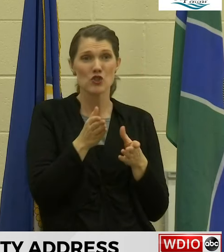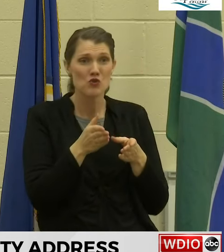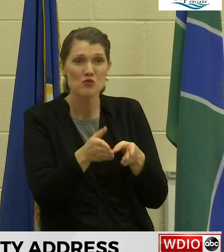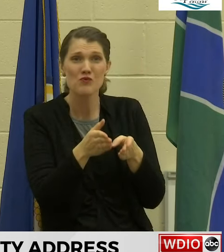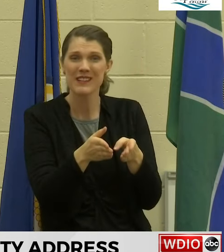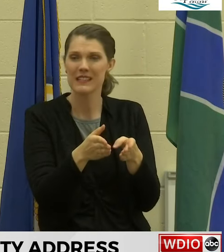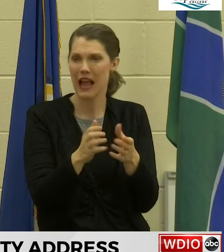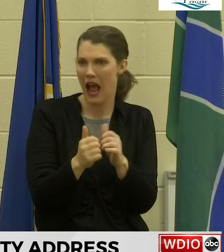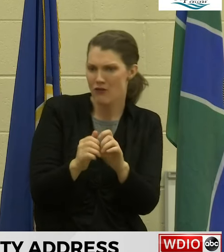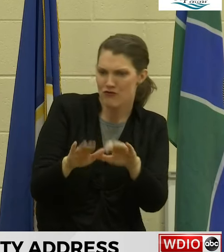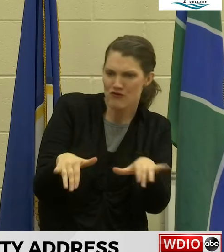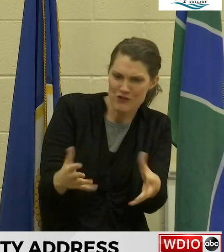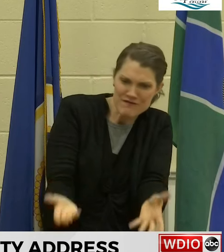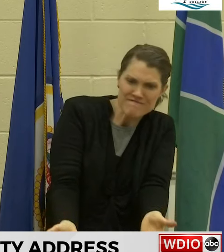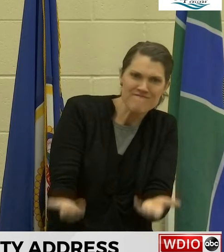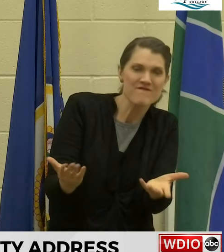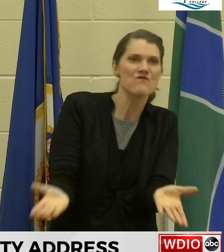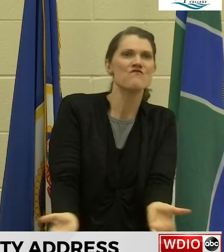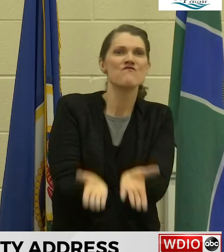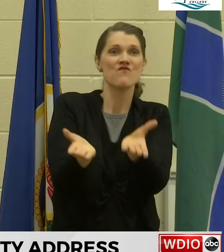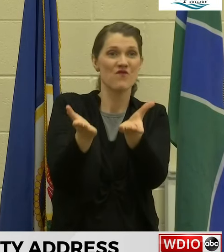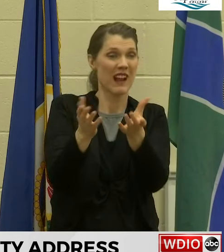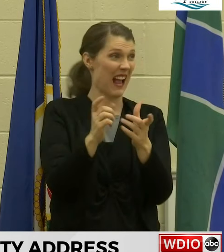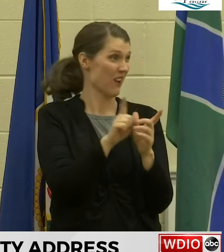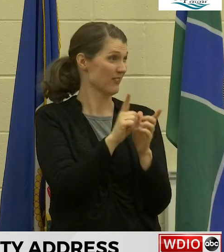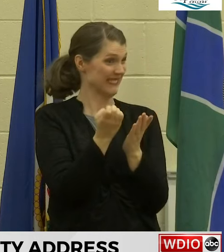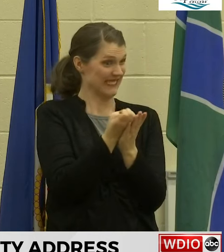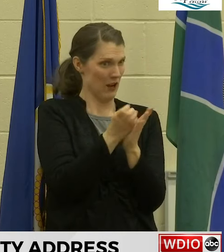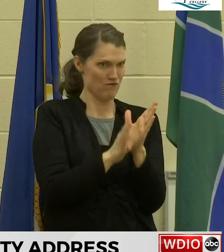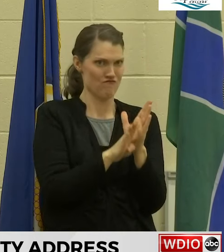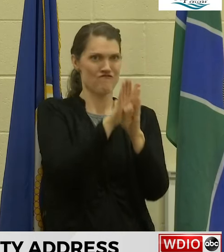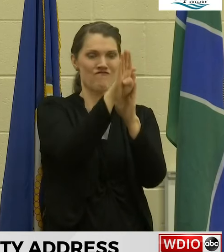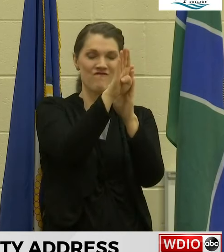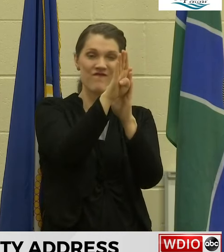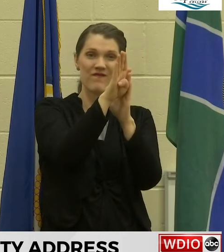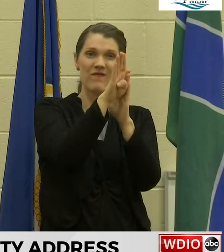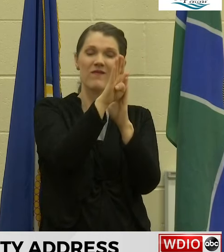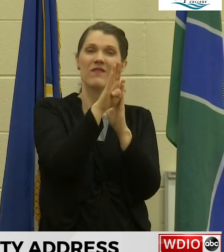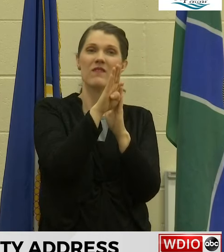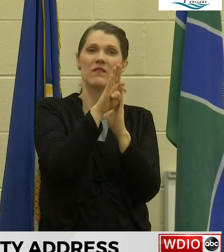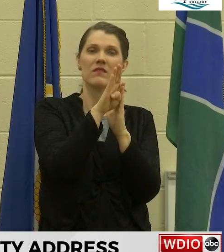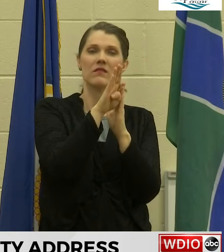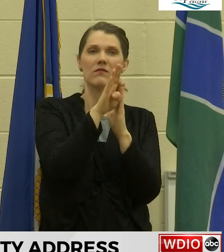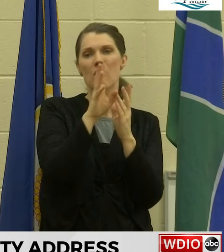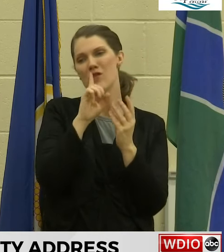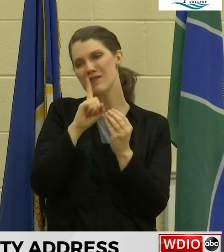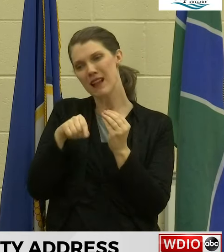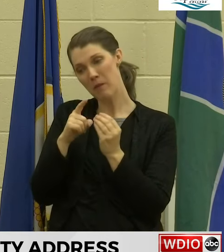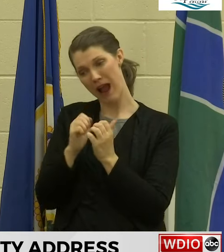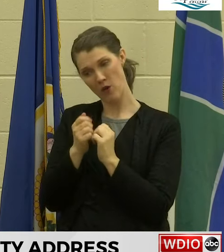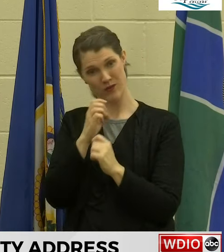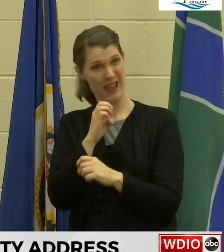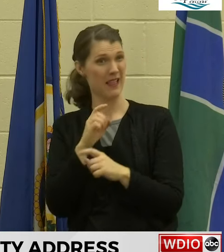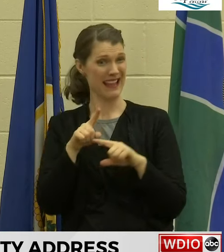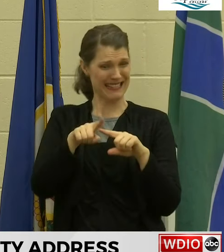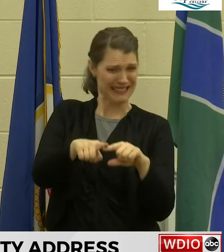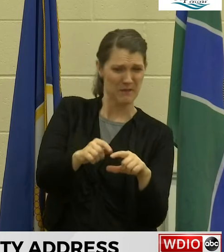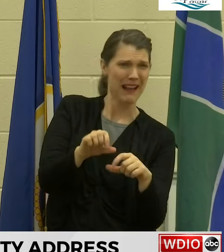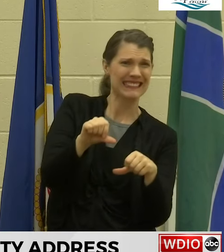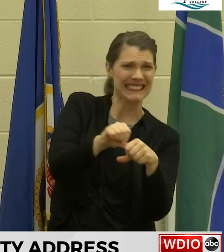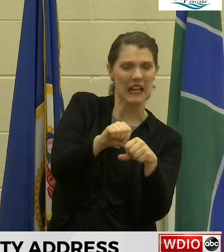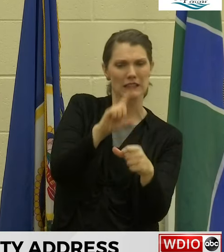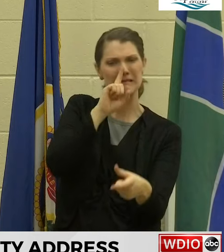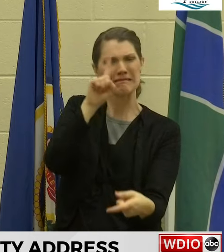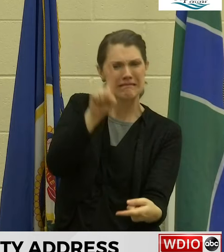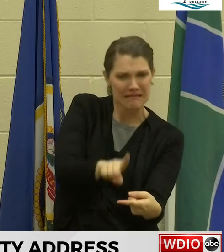young people and fostering economic growth, making ourselves more energy resilient and harnessing